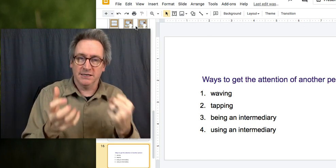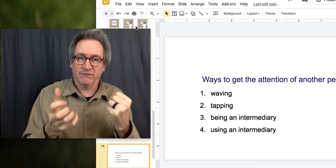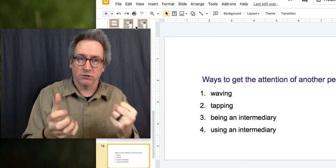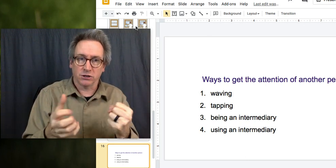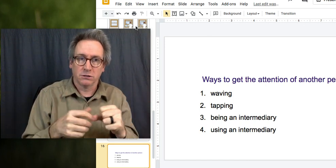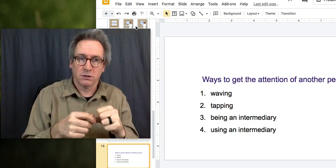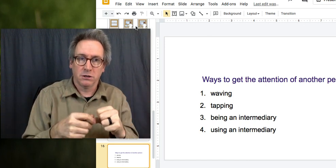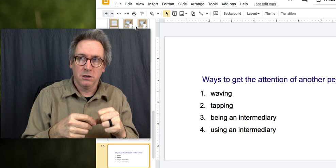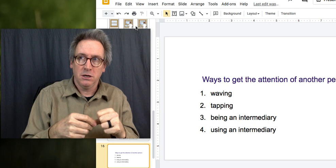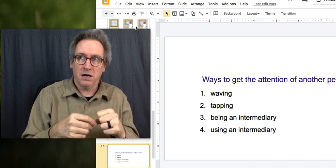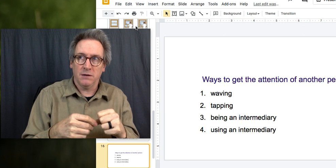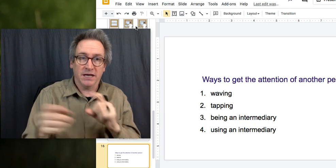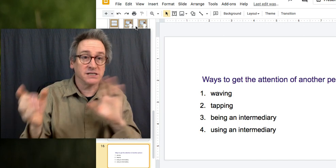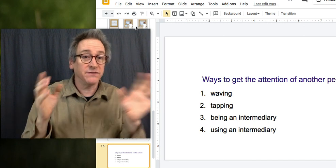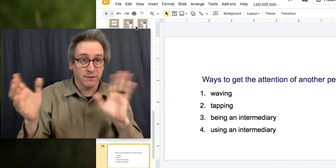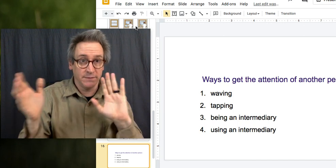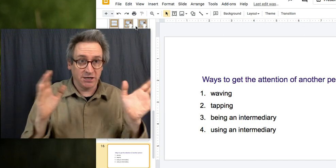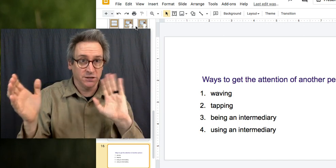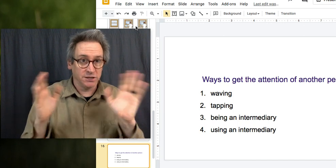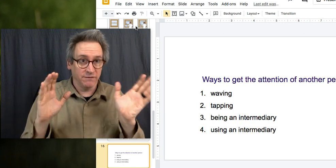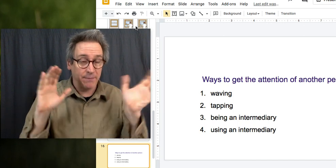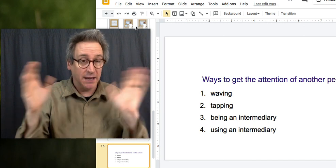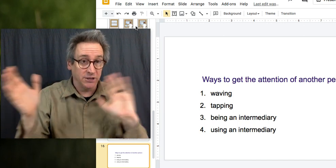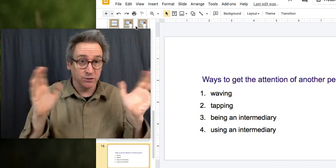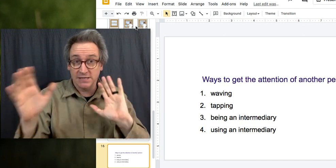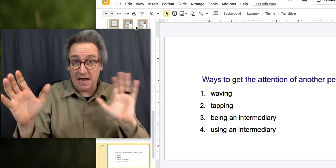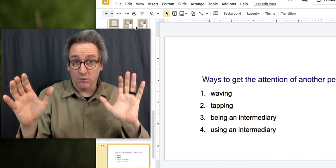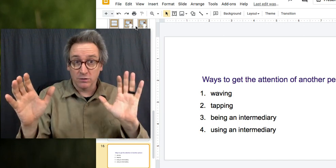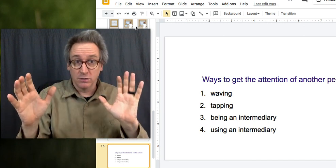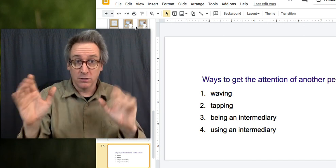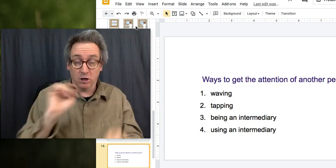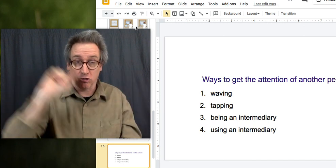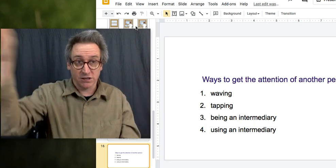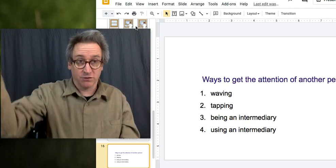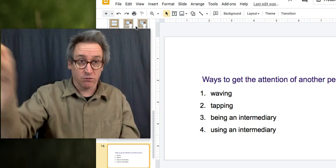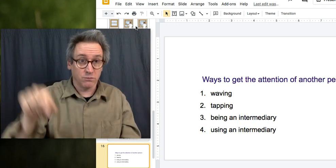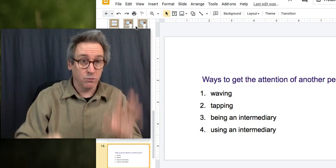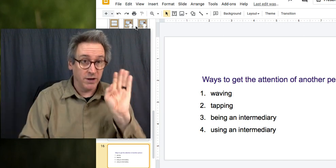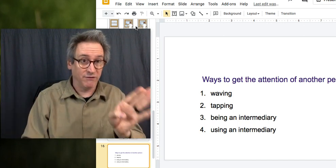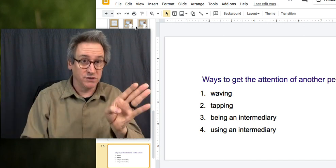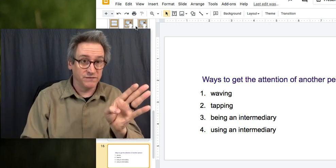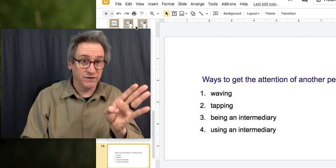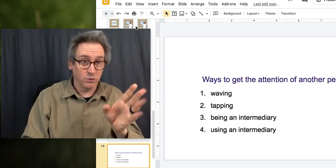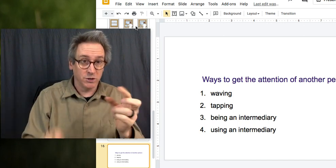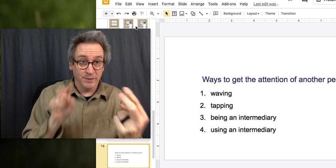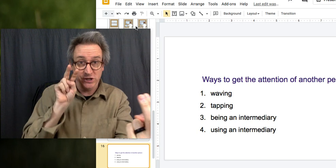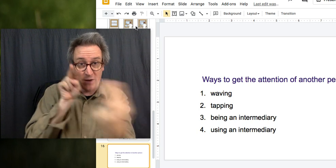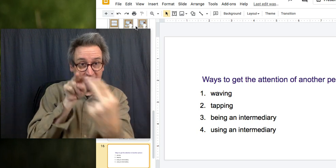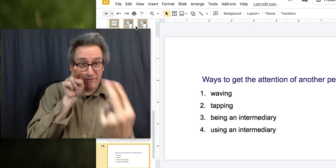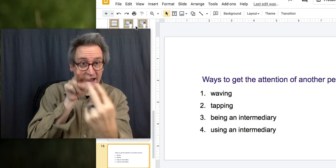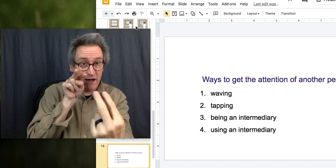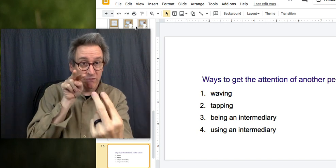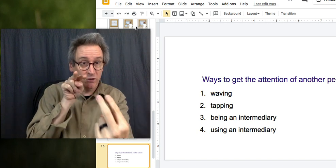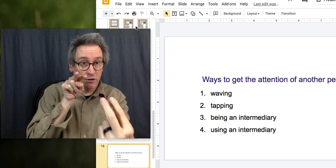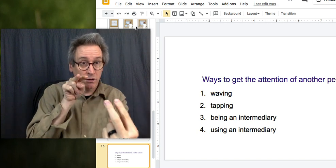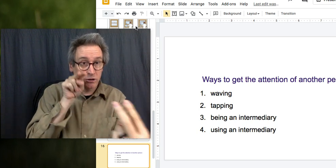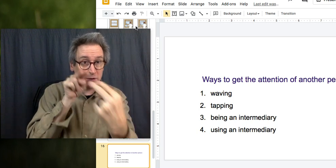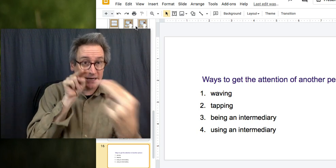in deaf culture because of the limitations of not being able to use sound across the room. We have to use visual, which means you have to